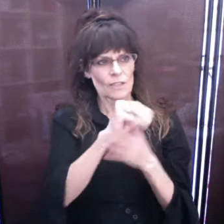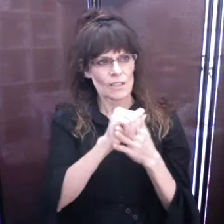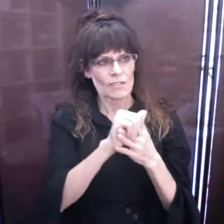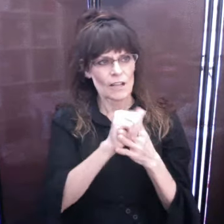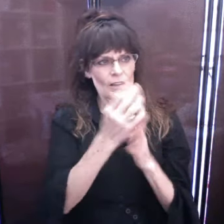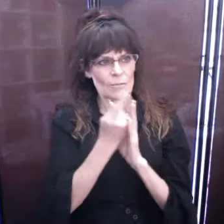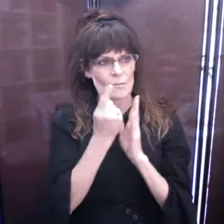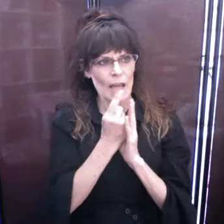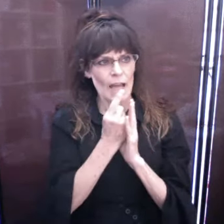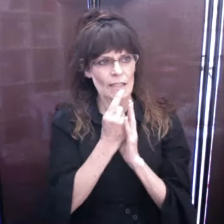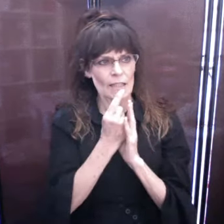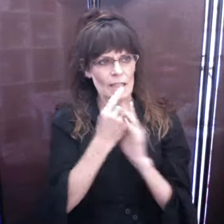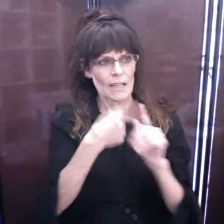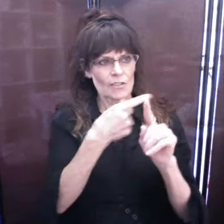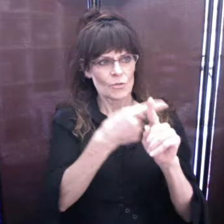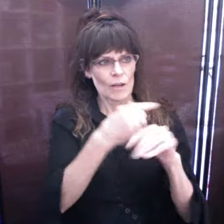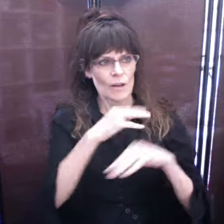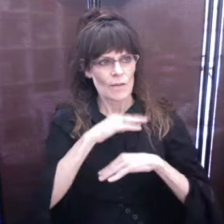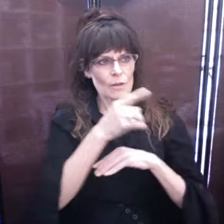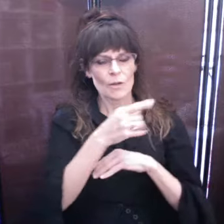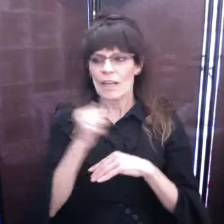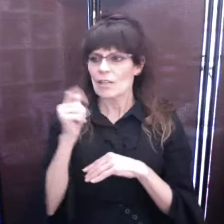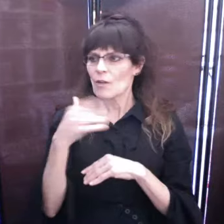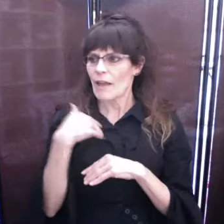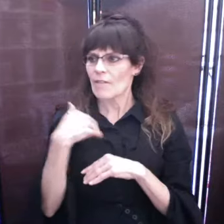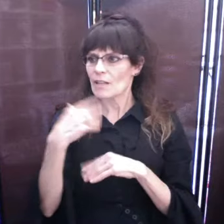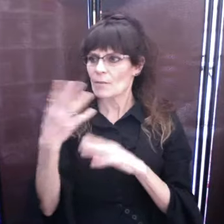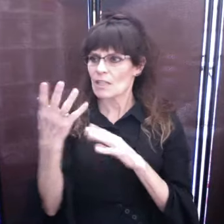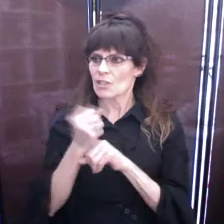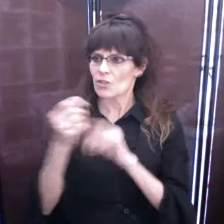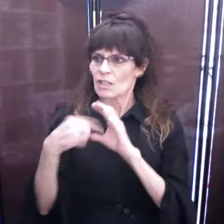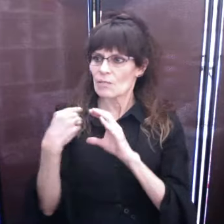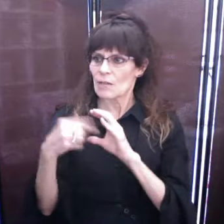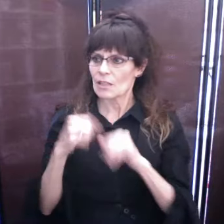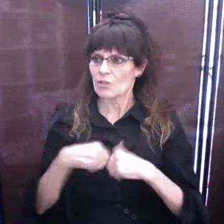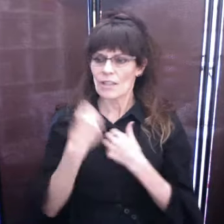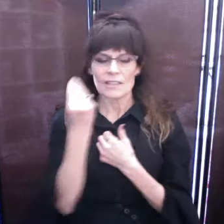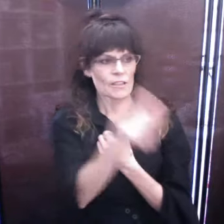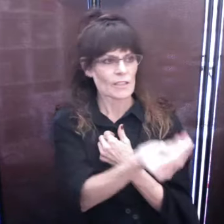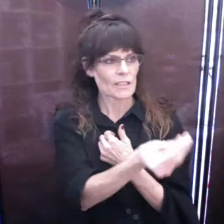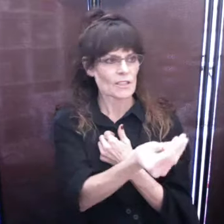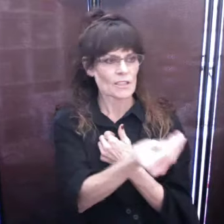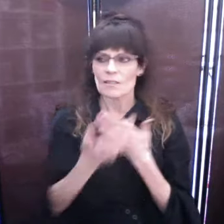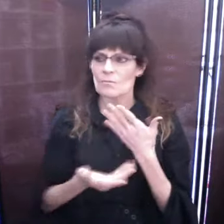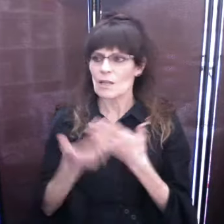We'll square up. She says, yeah, you got it. She says, let me get your email address. I said, here it is. She said, maybe we'll get you another library card or